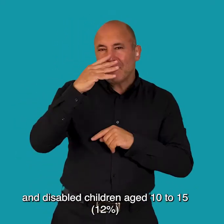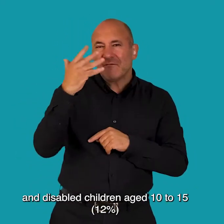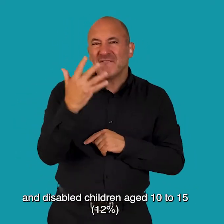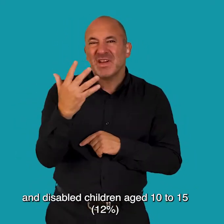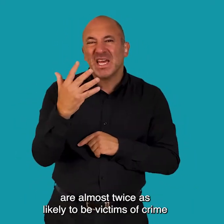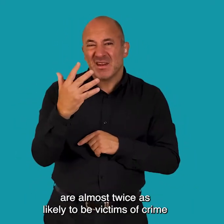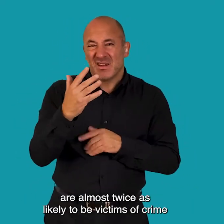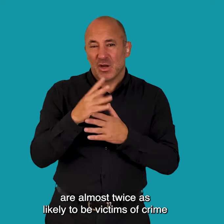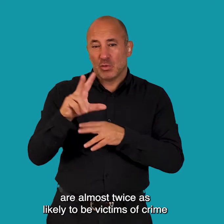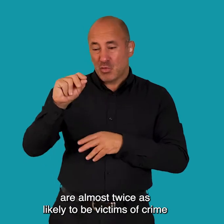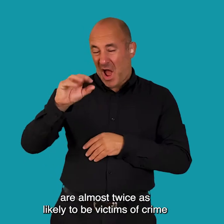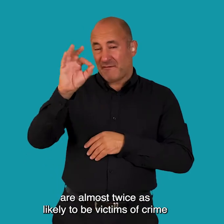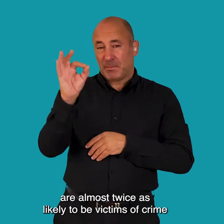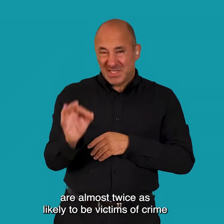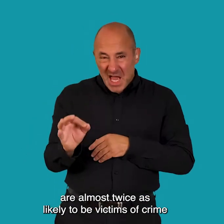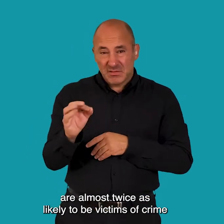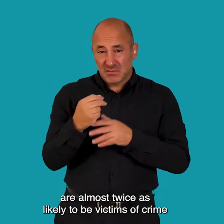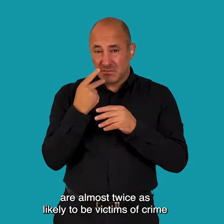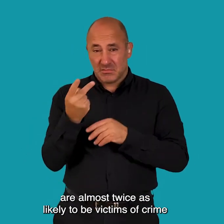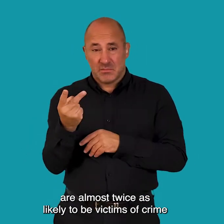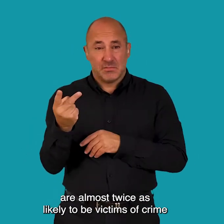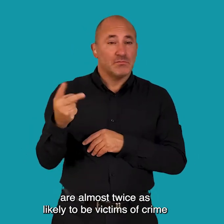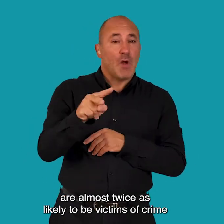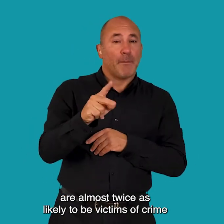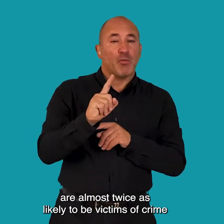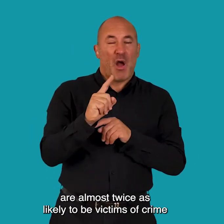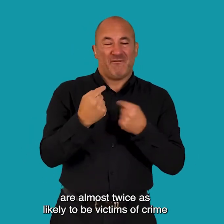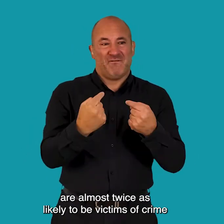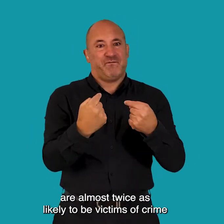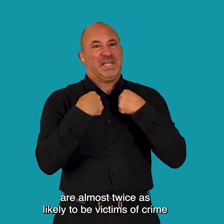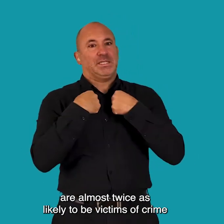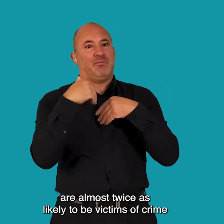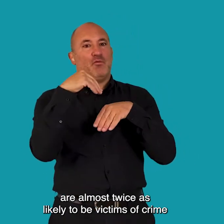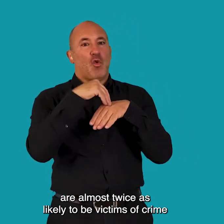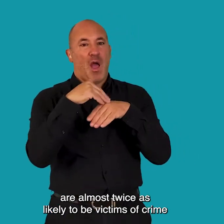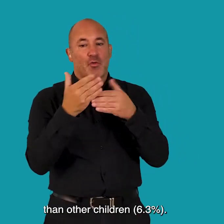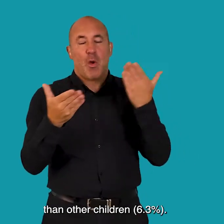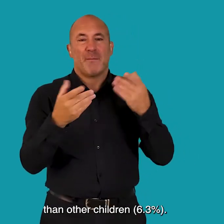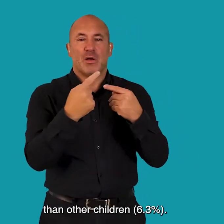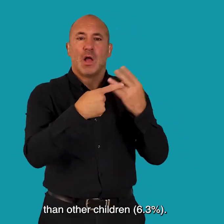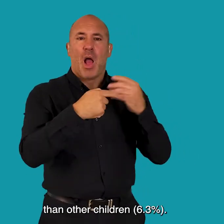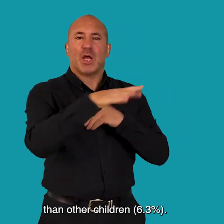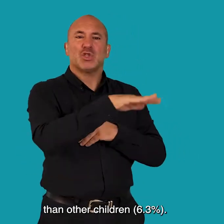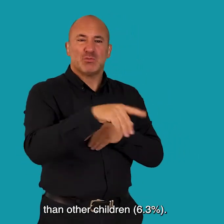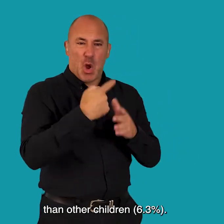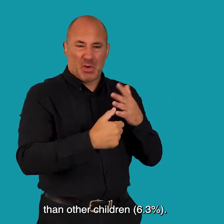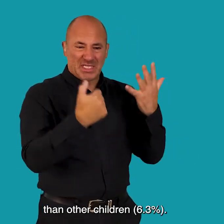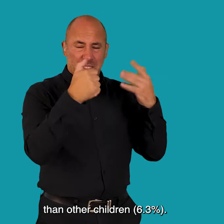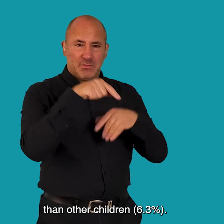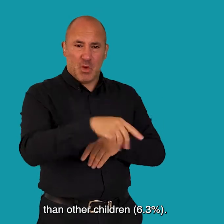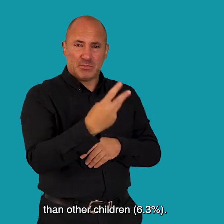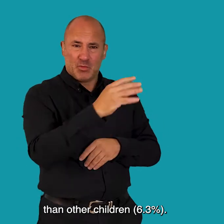15, 12%, are almost twice as likely to be victims of crime than other children,